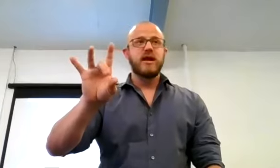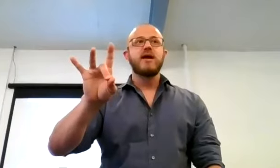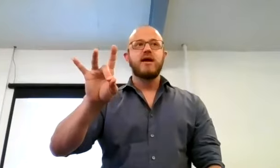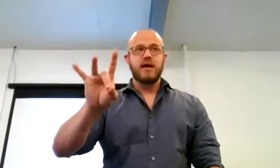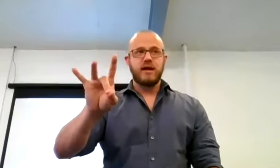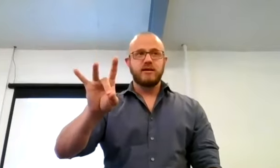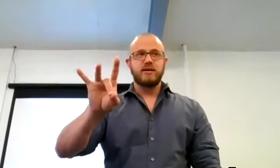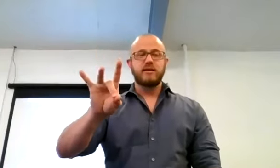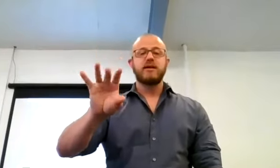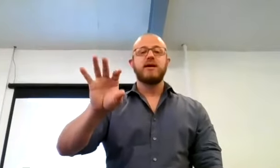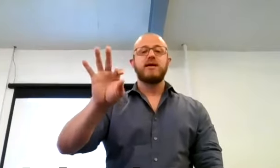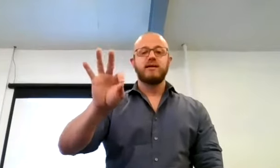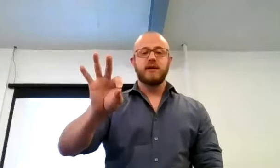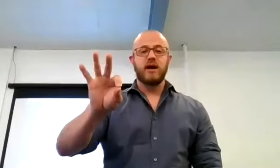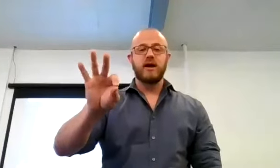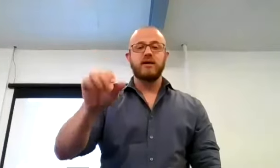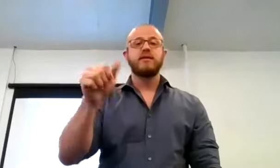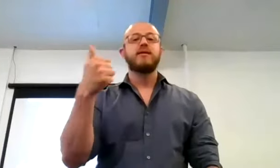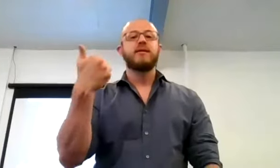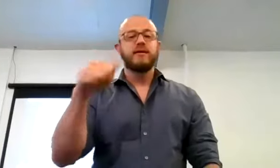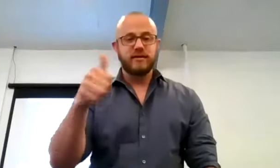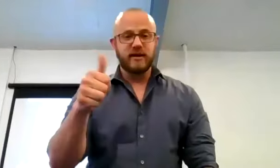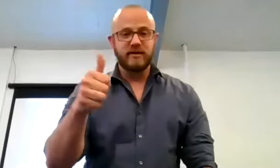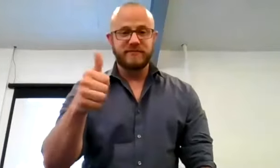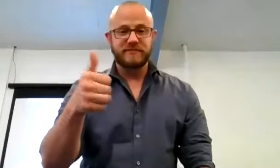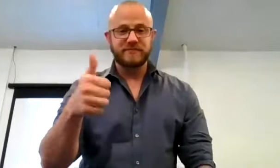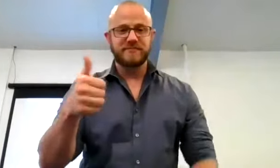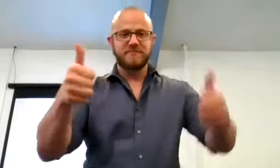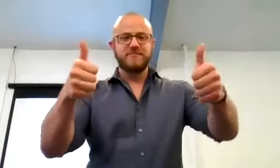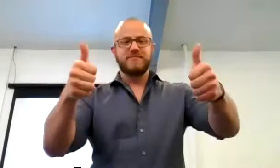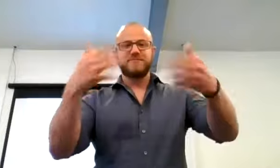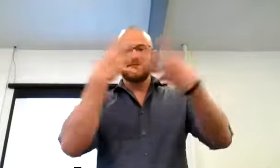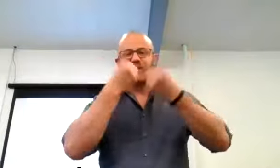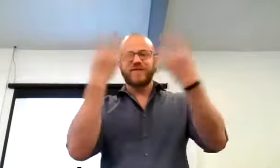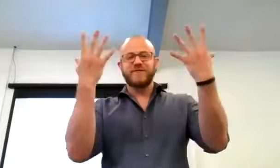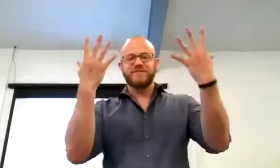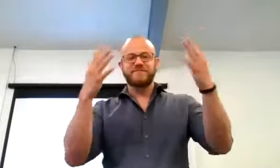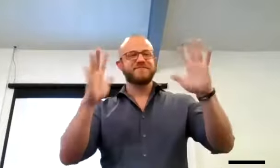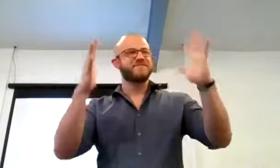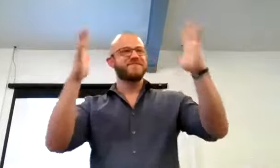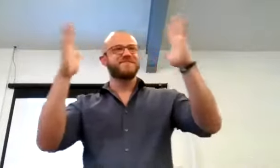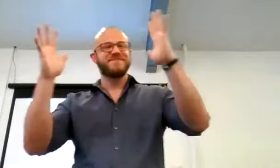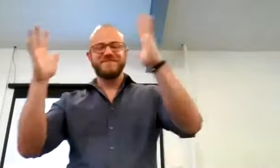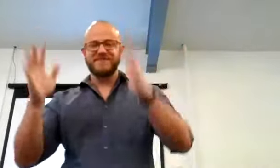7, 8, 9, and 10. Good job, everybody. That's beautiful.